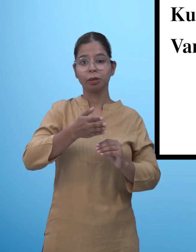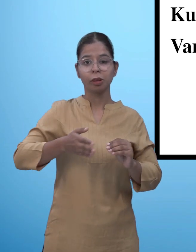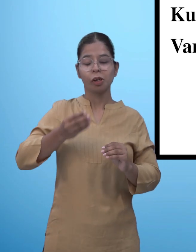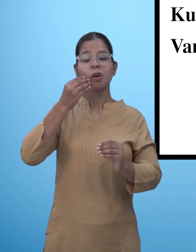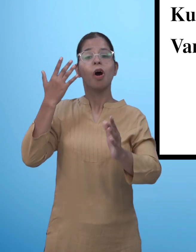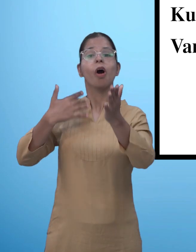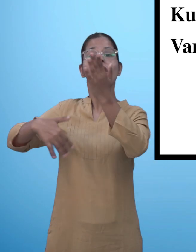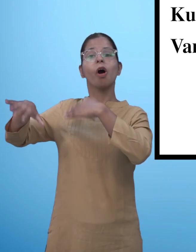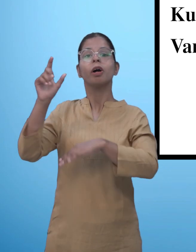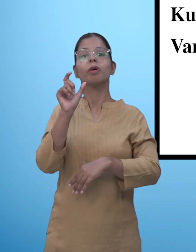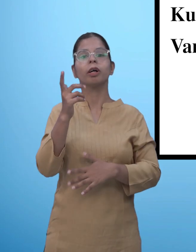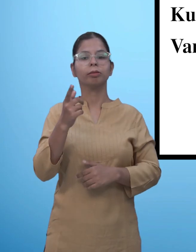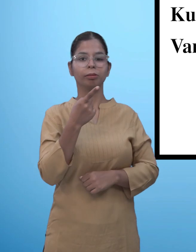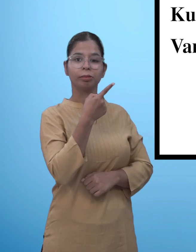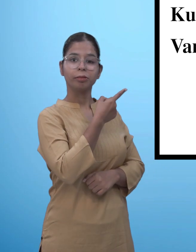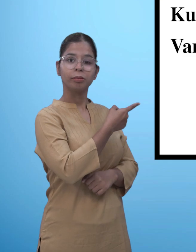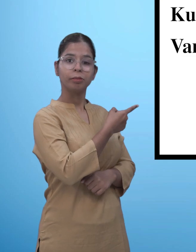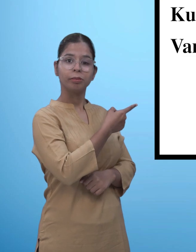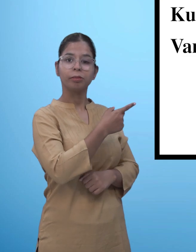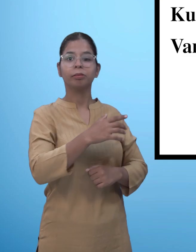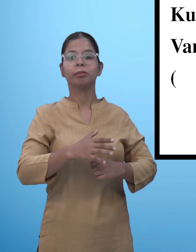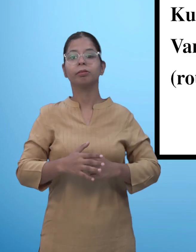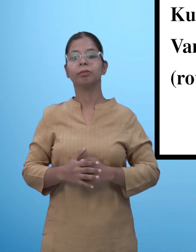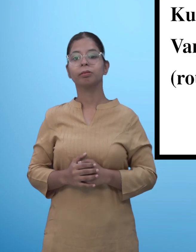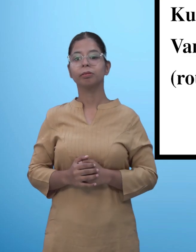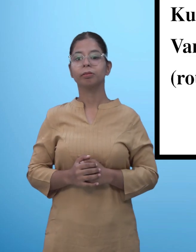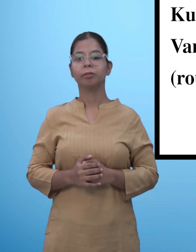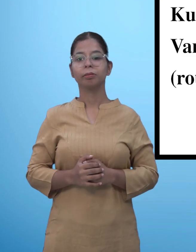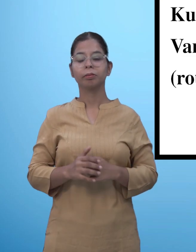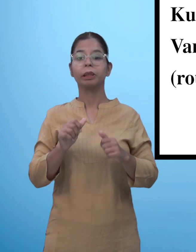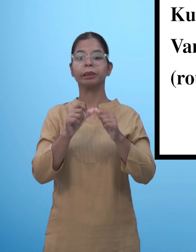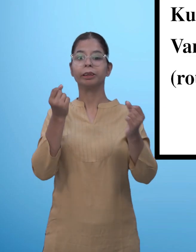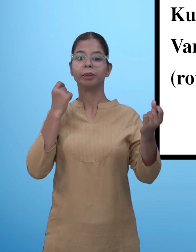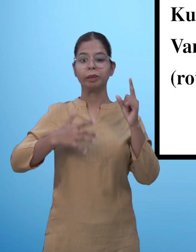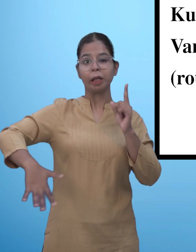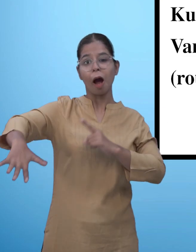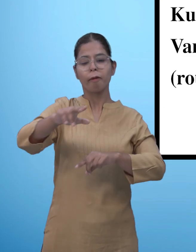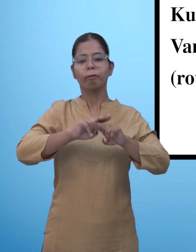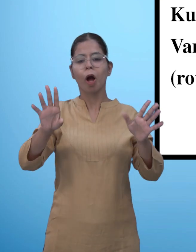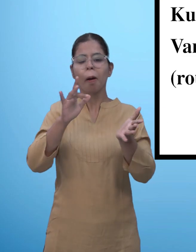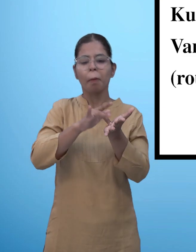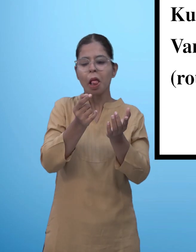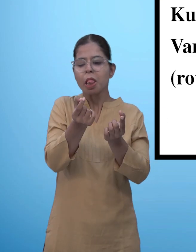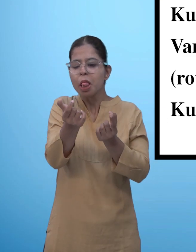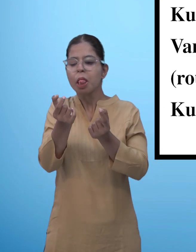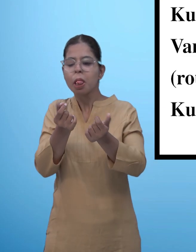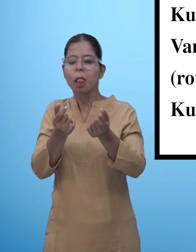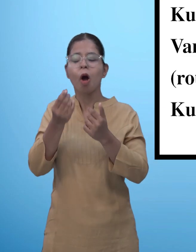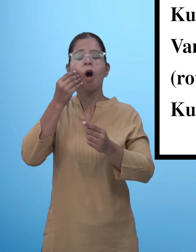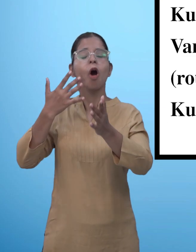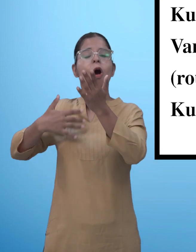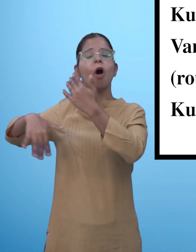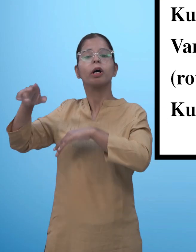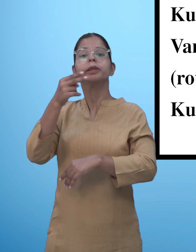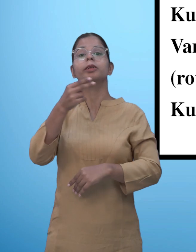Vang, parts of Bengal, Pragyotisha, roughly today's Assam, Kutch, today's